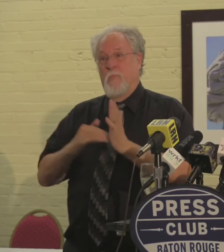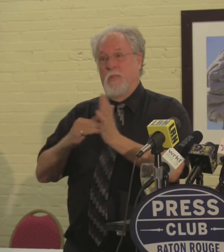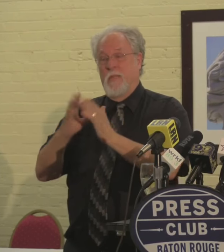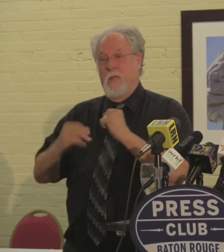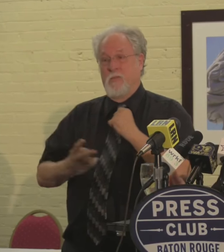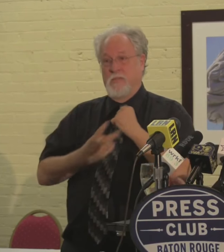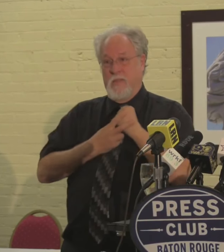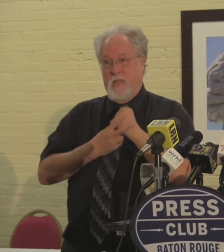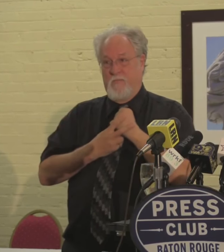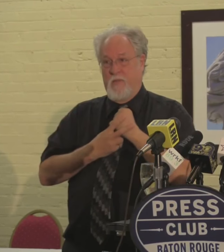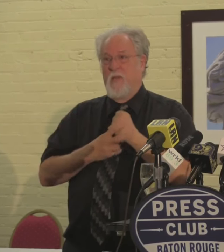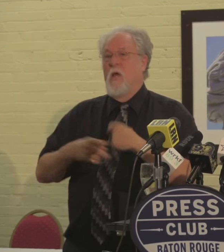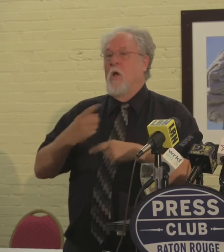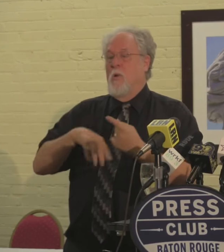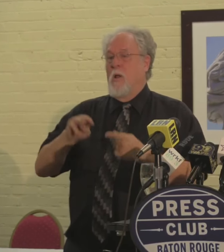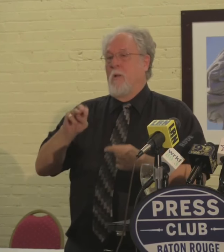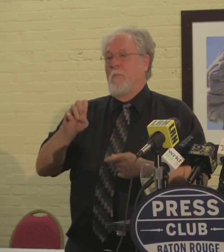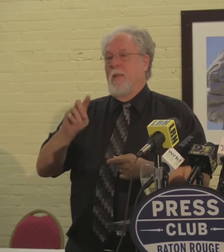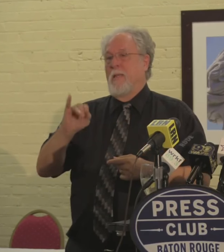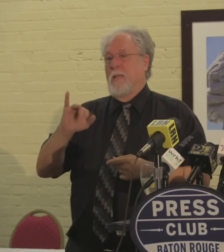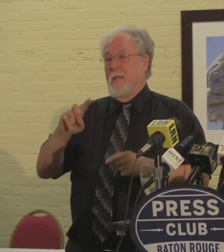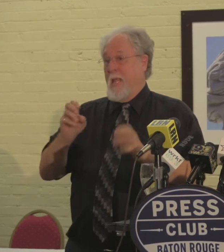savings, principally around the Medicaid expansion.